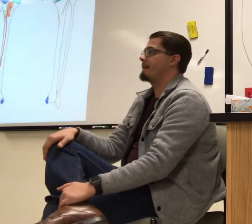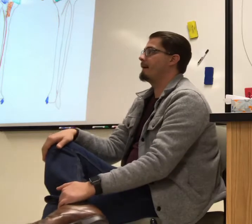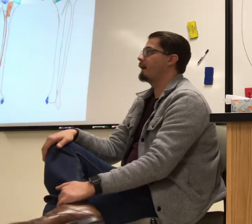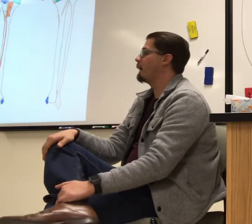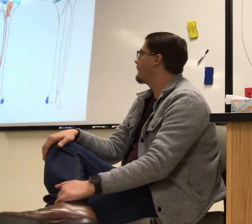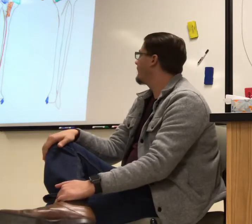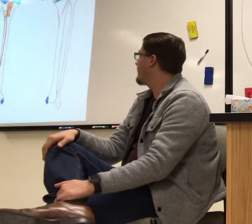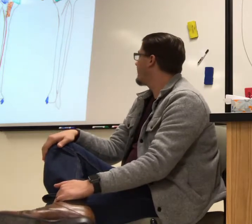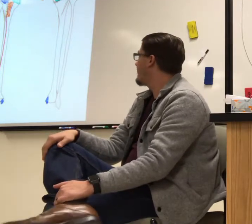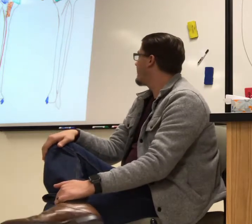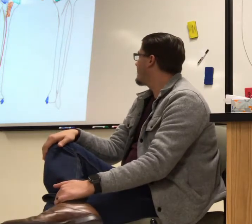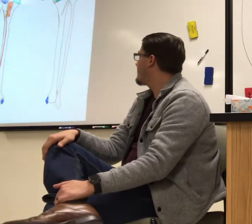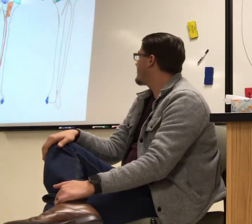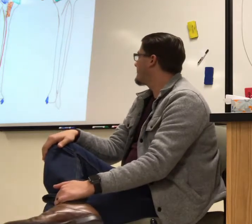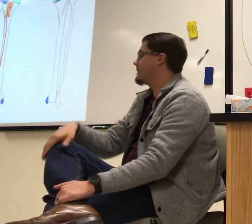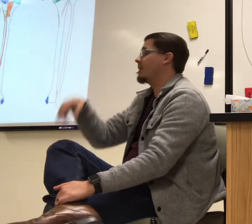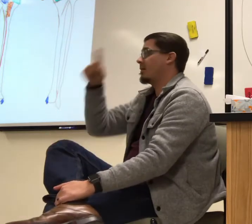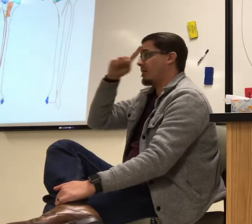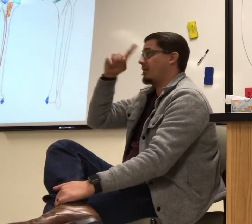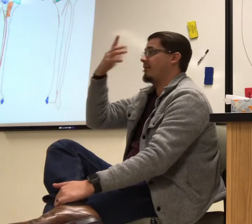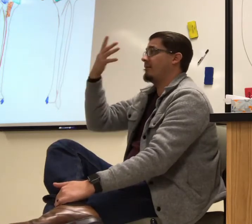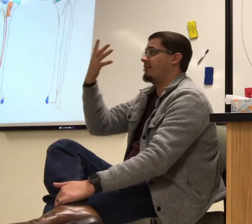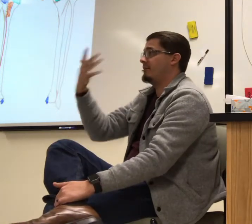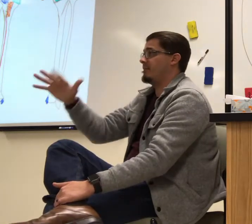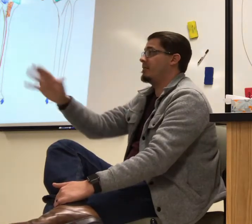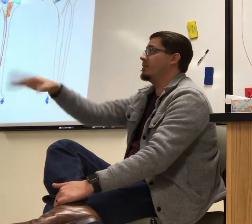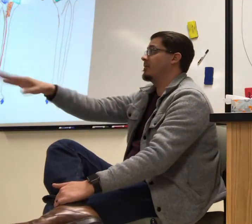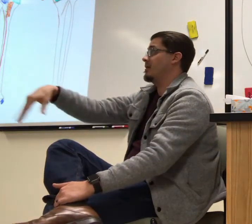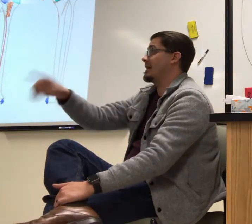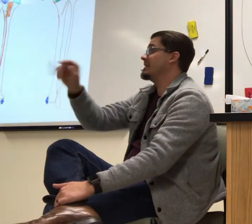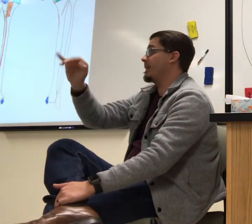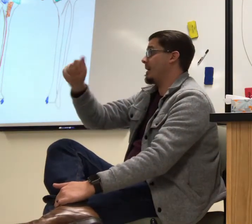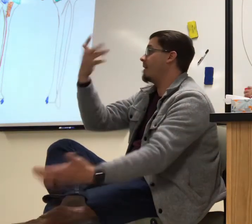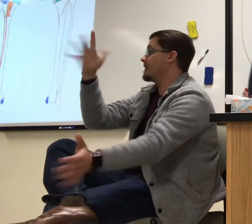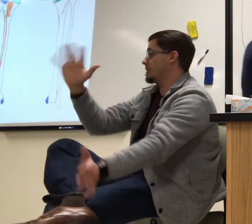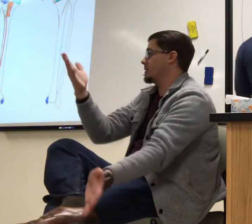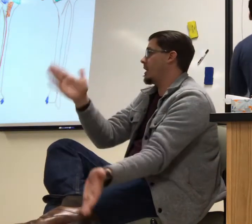think I am done with tibia. Go right to fibula.